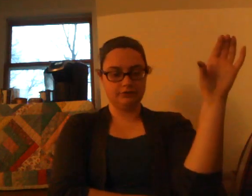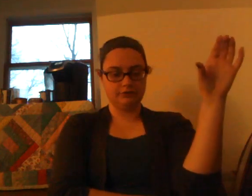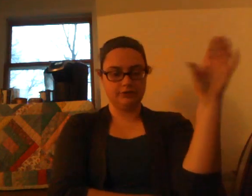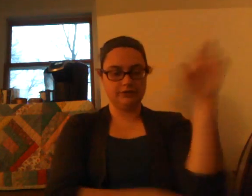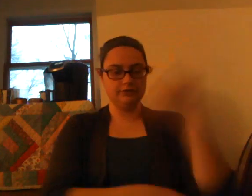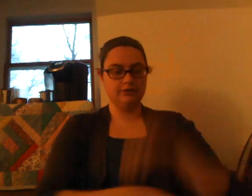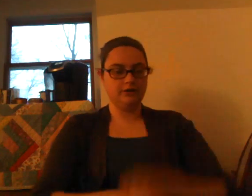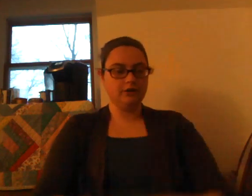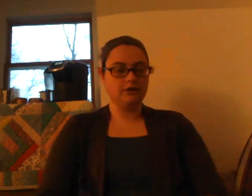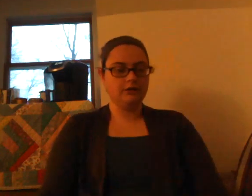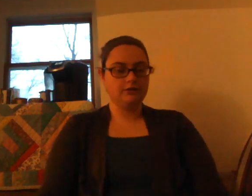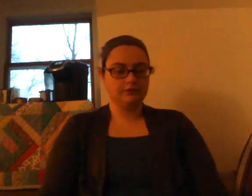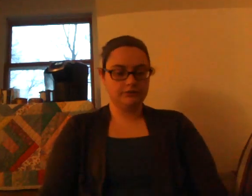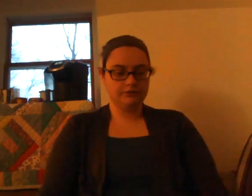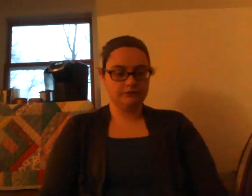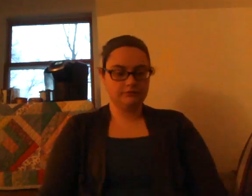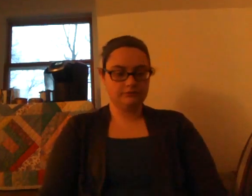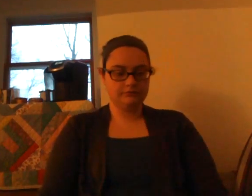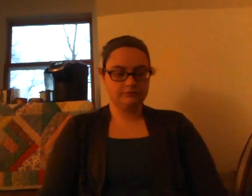good.